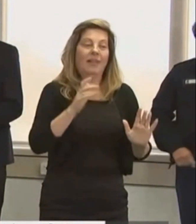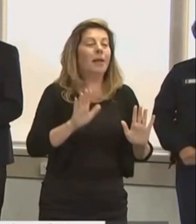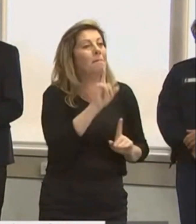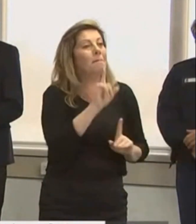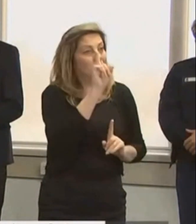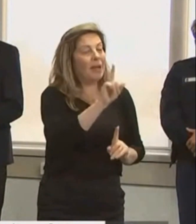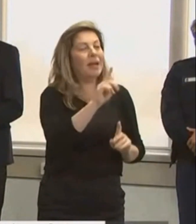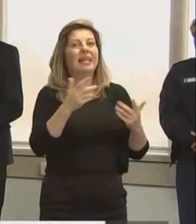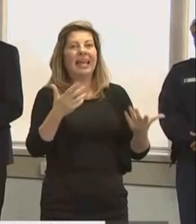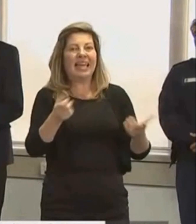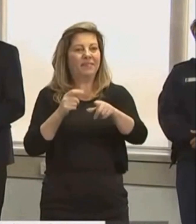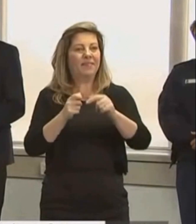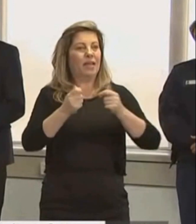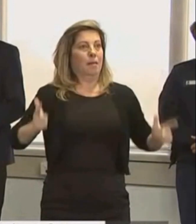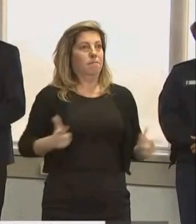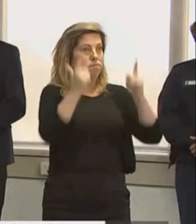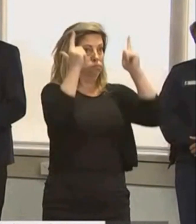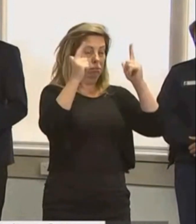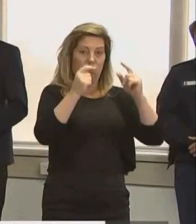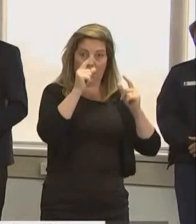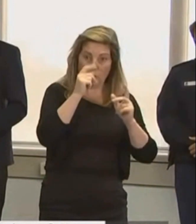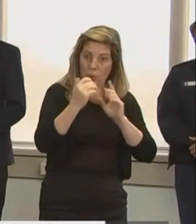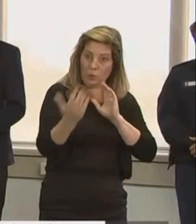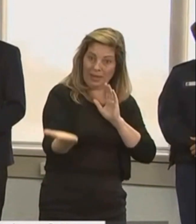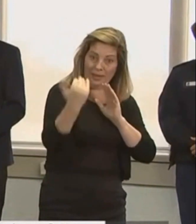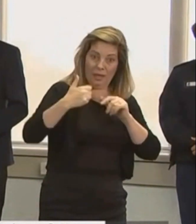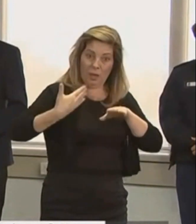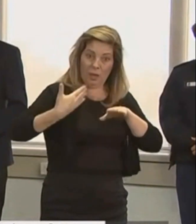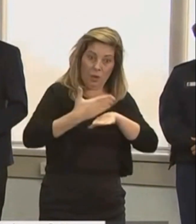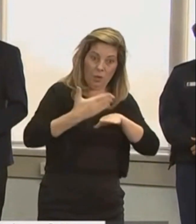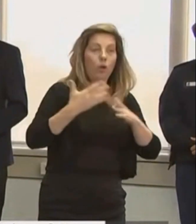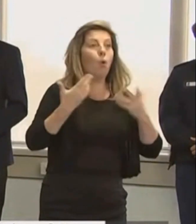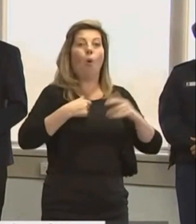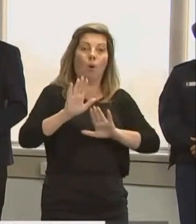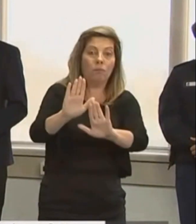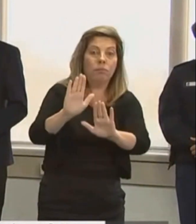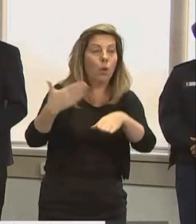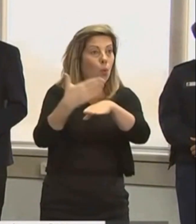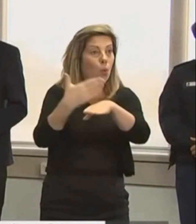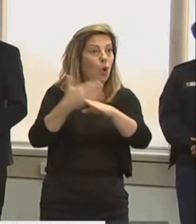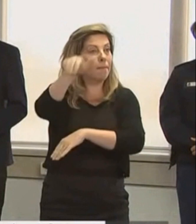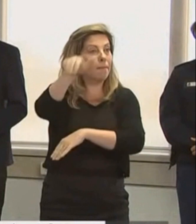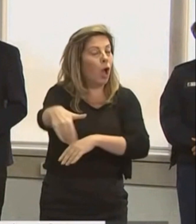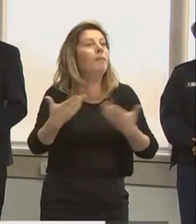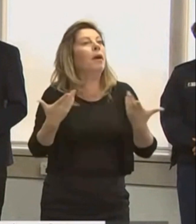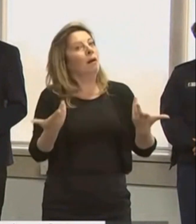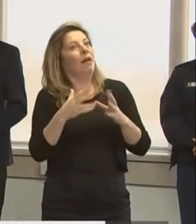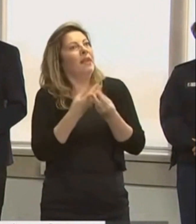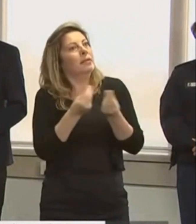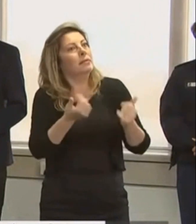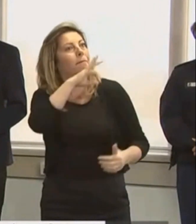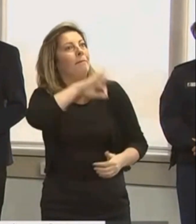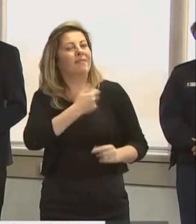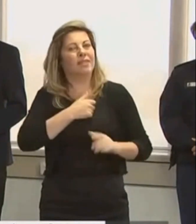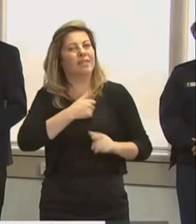challenges. Not my bailiwick, that's the Minister Constance and Howard Collins. But obviously if employers can